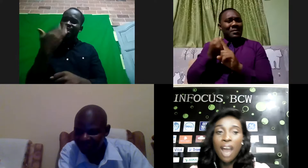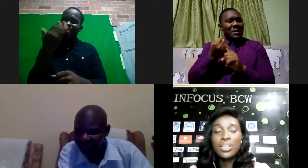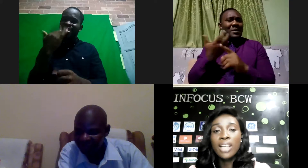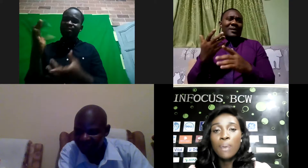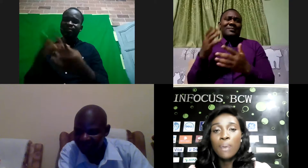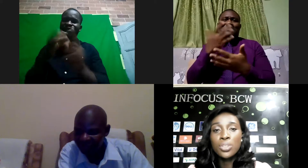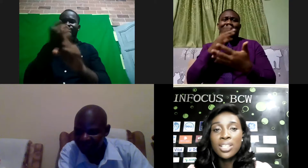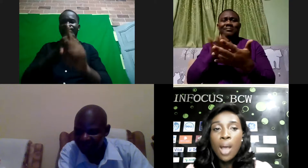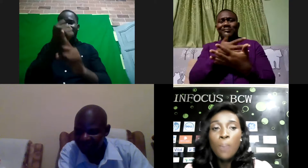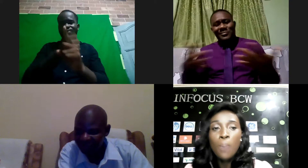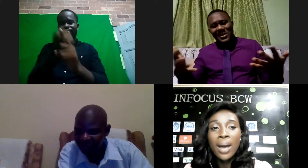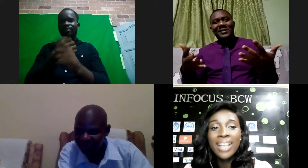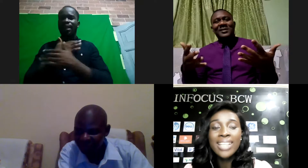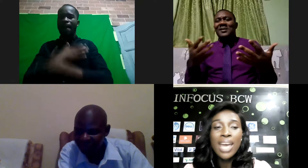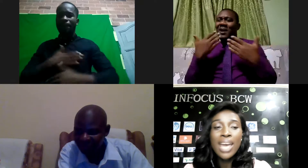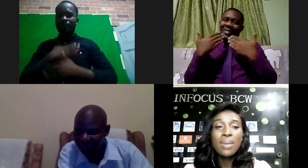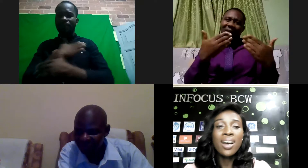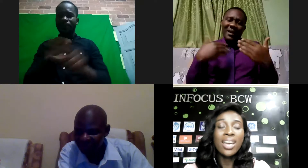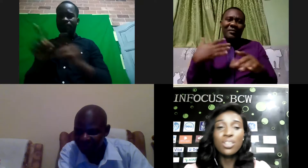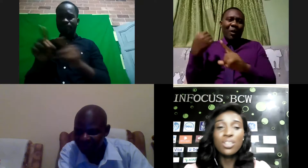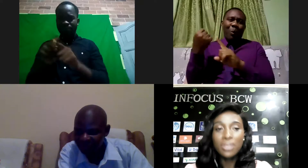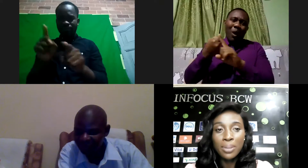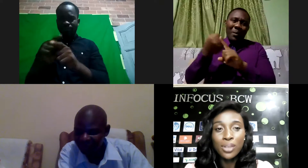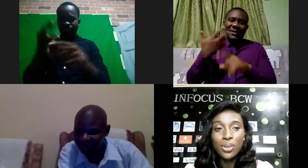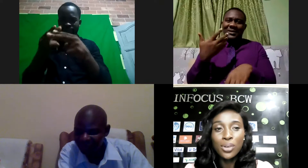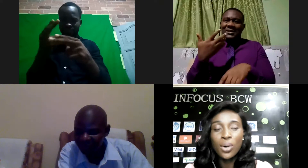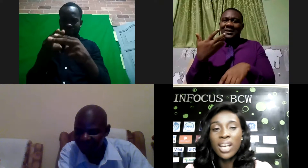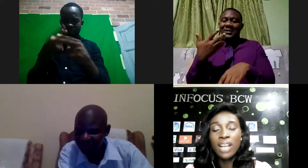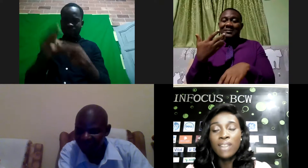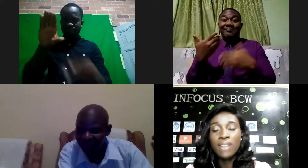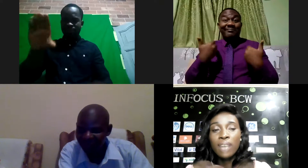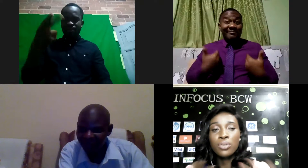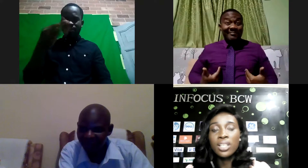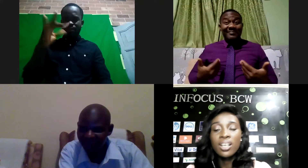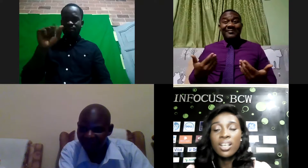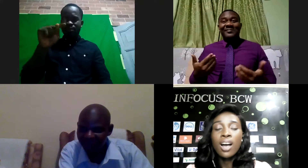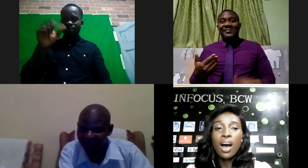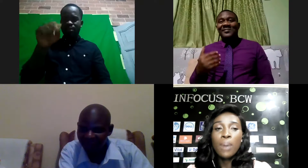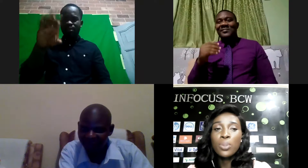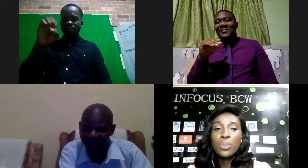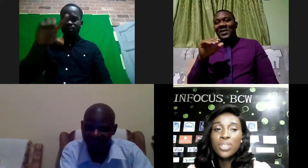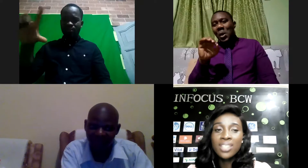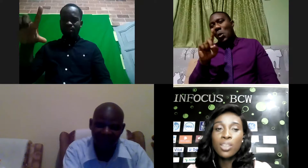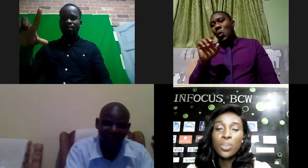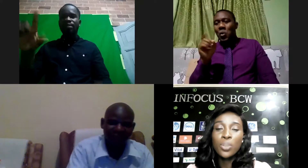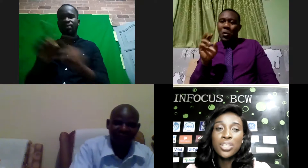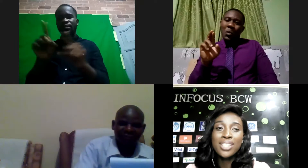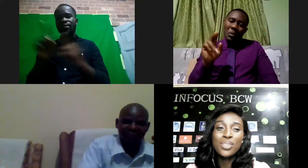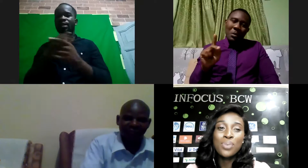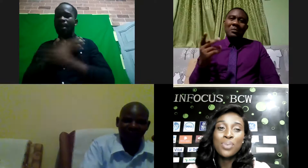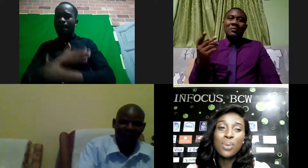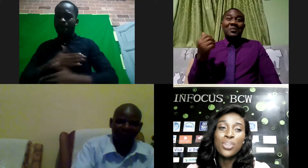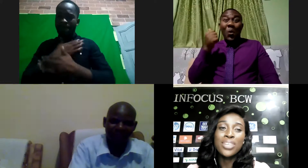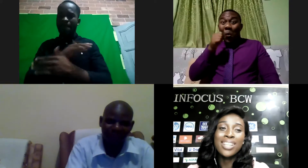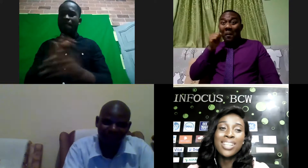I really appreciate. My name is Christabel Odonko, and I really appreciate the opportunity to